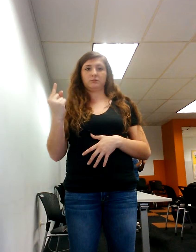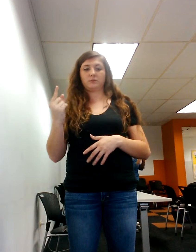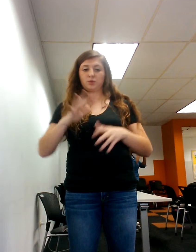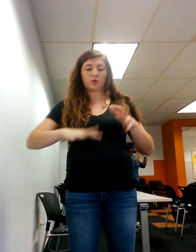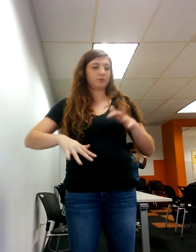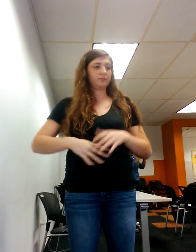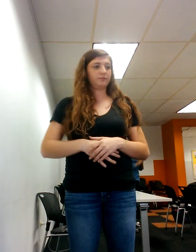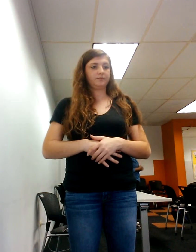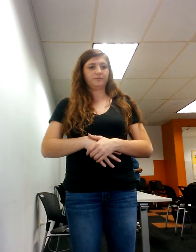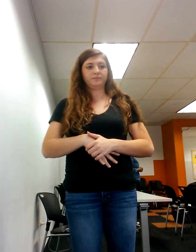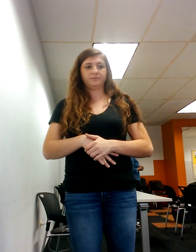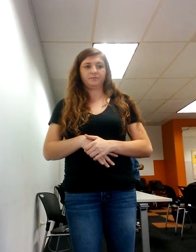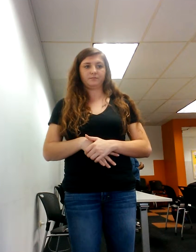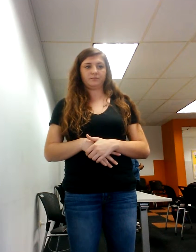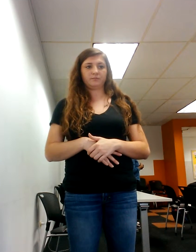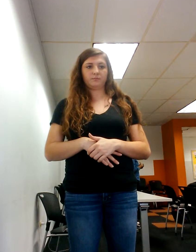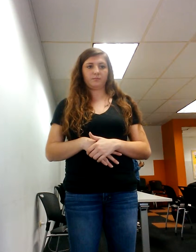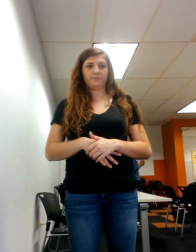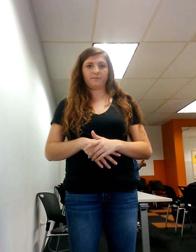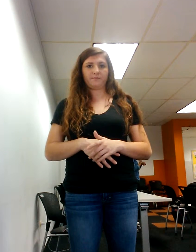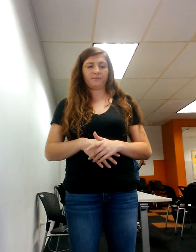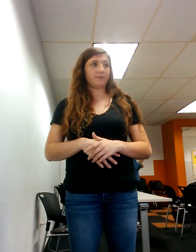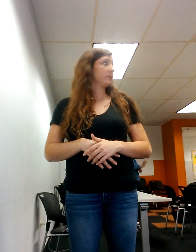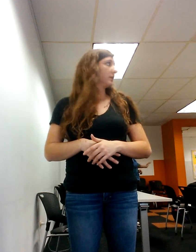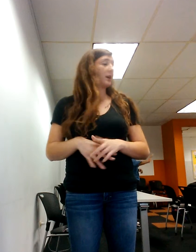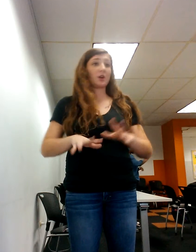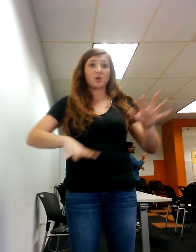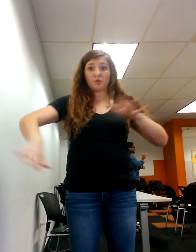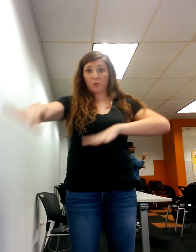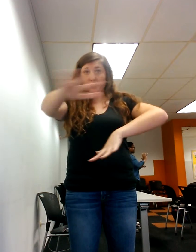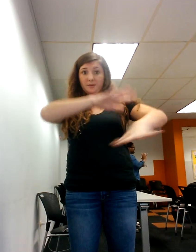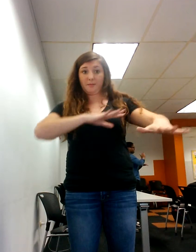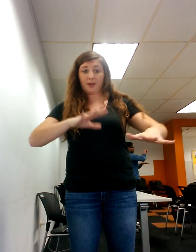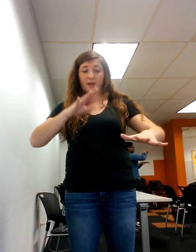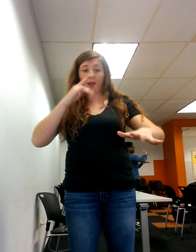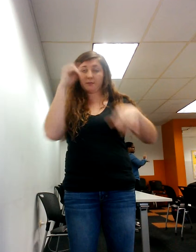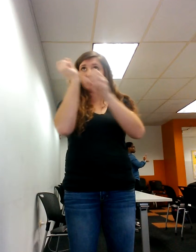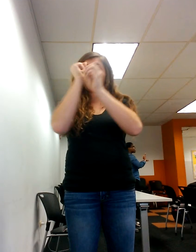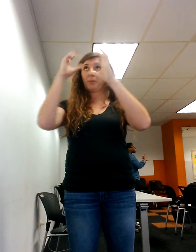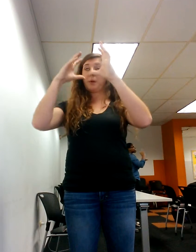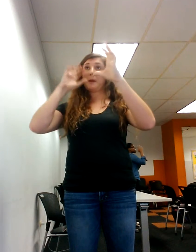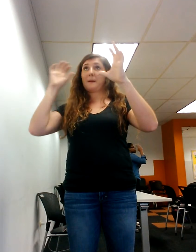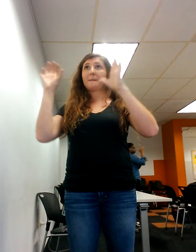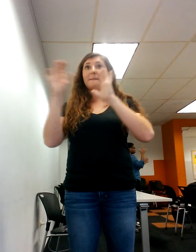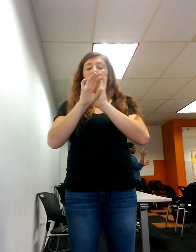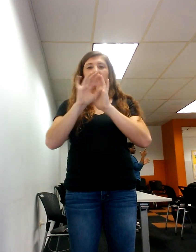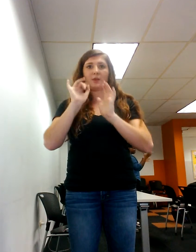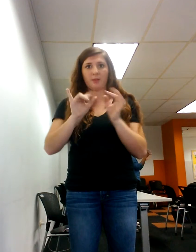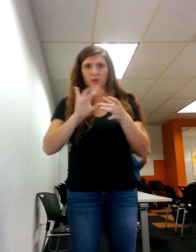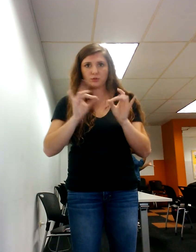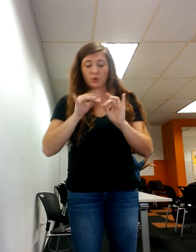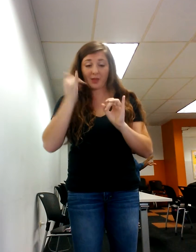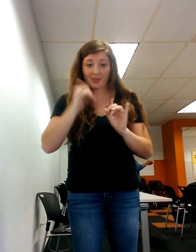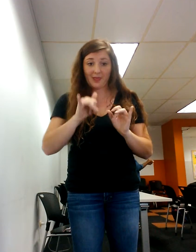using this space, I'm building this picture of a story. That's why it makes sense. That's why you can sit and